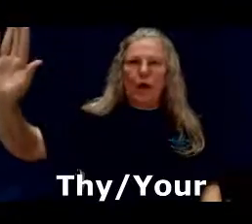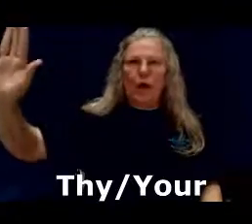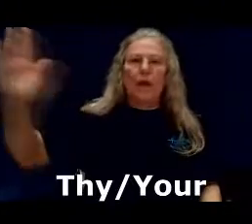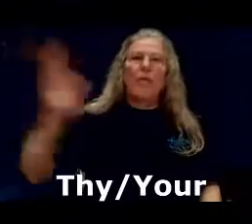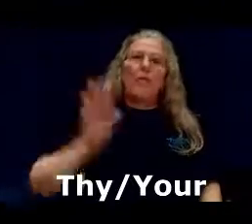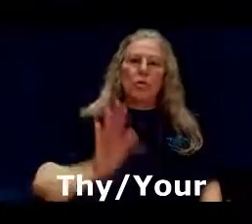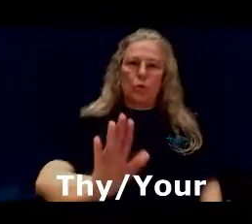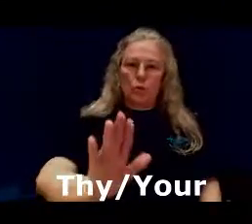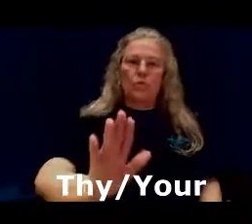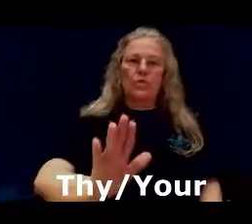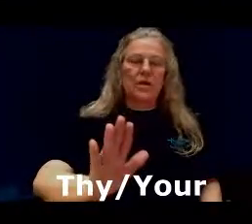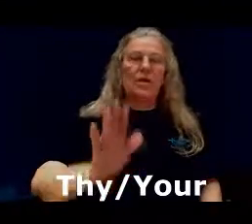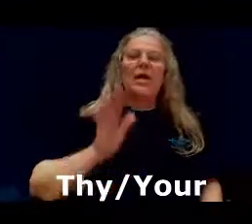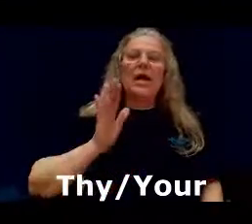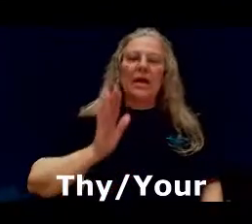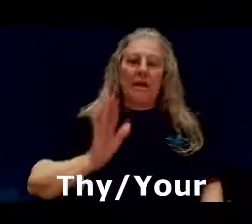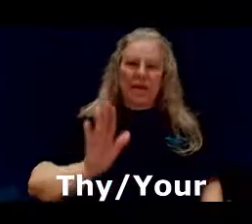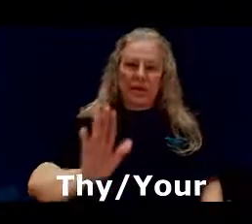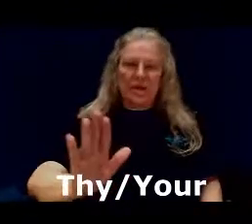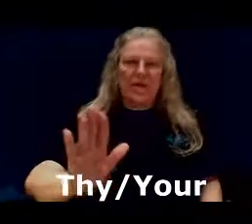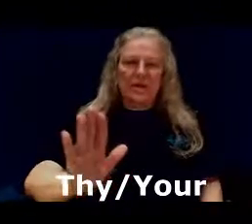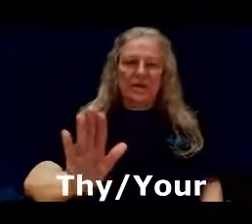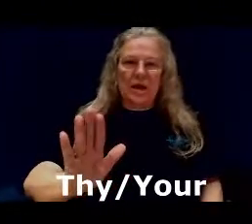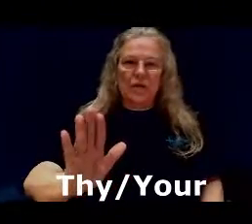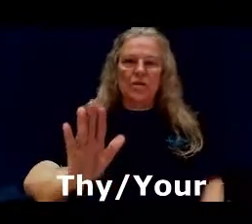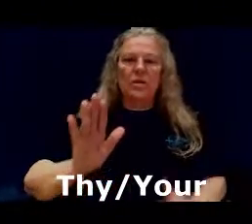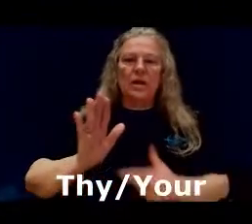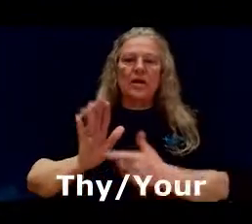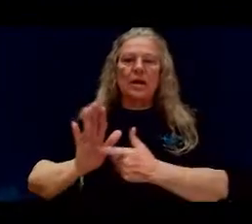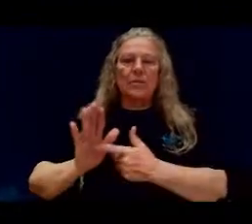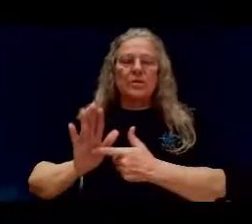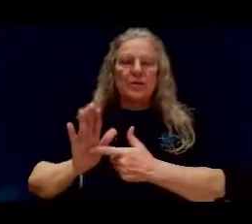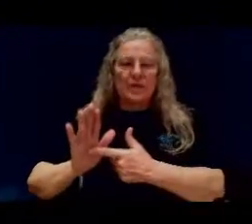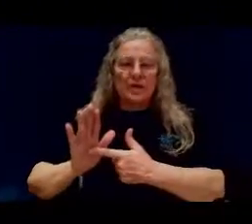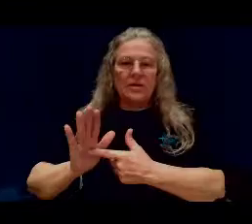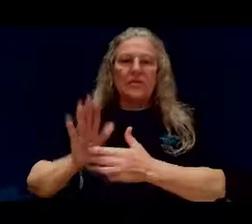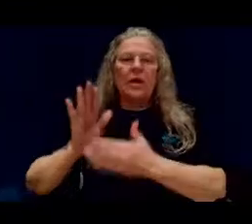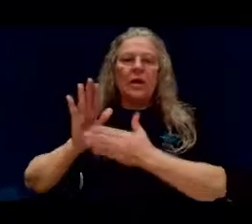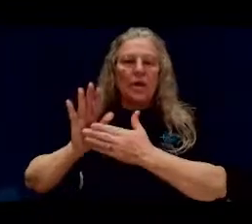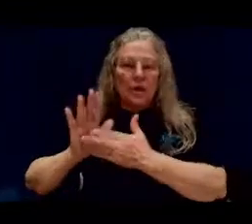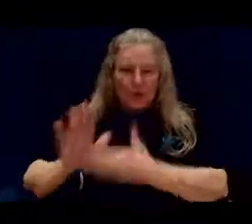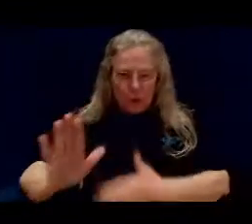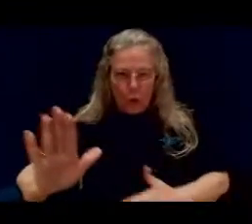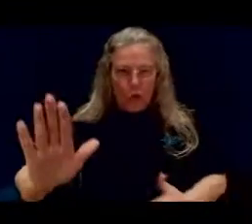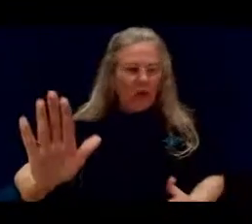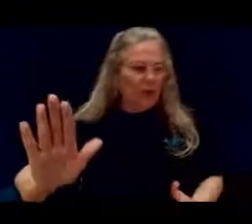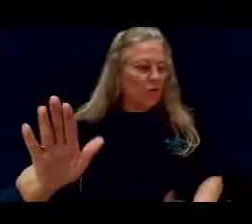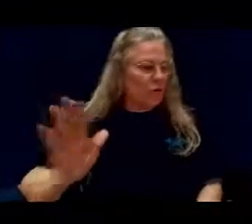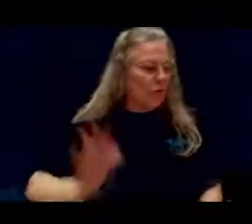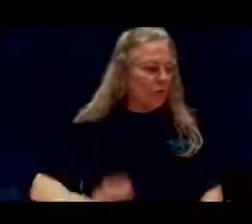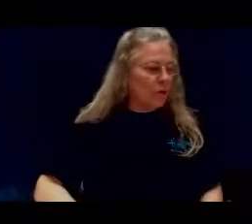God, toward yourself. It is a possession. Anytime it's possessive, it's open hand toward that